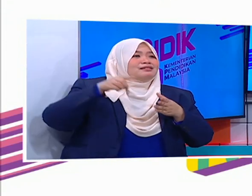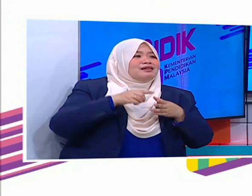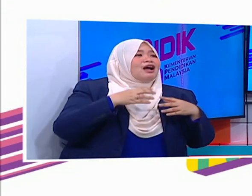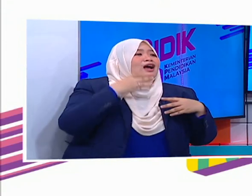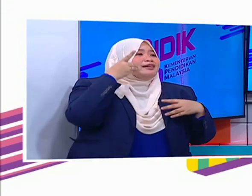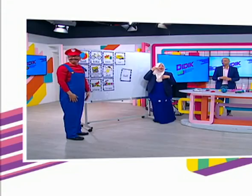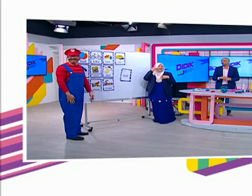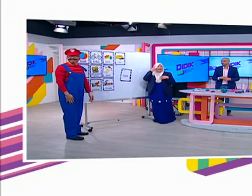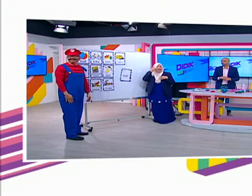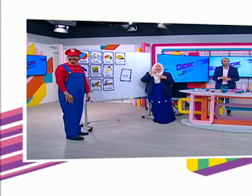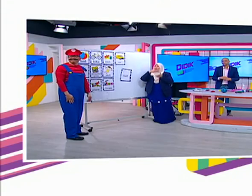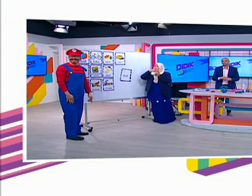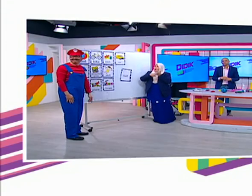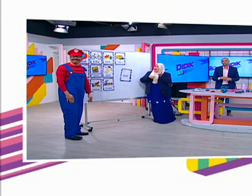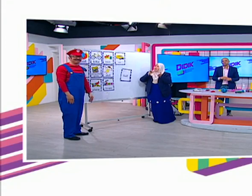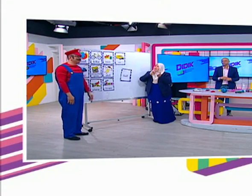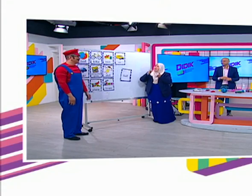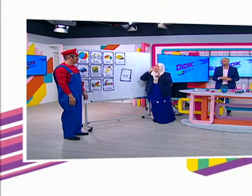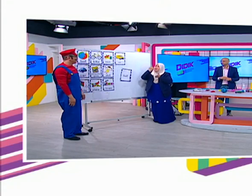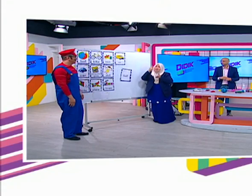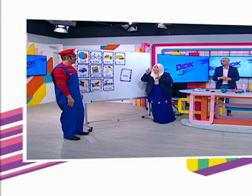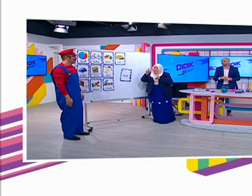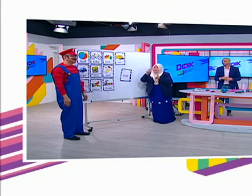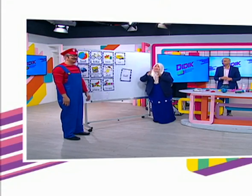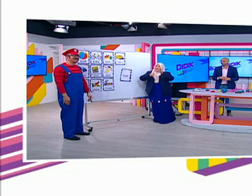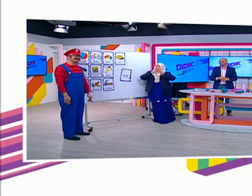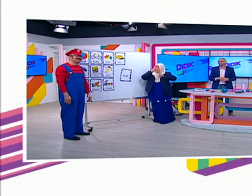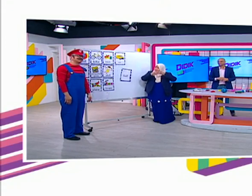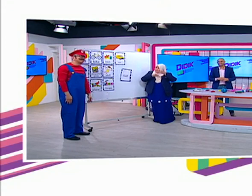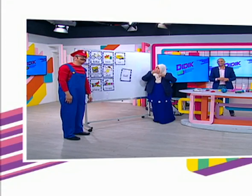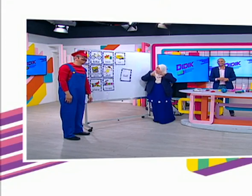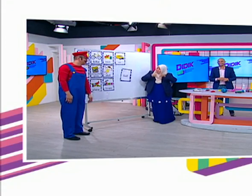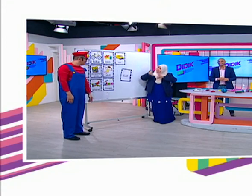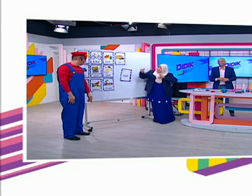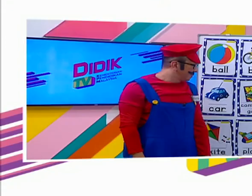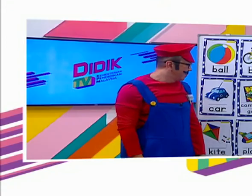one. Dahlia, what is the sign?